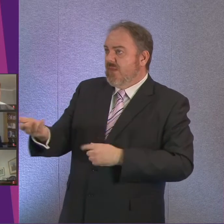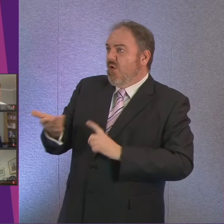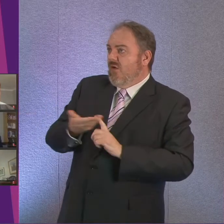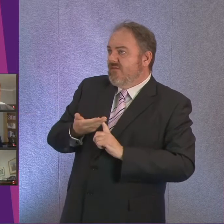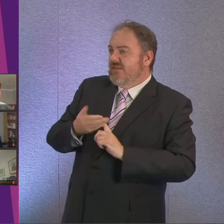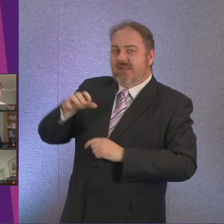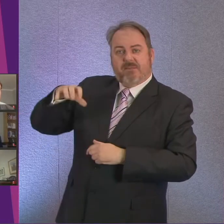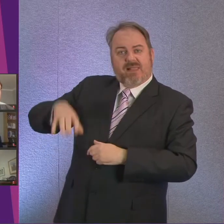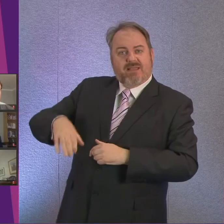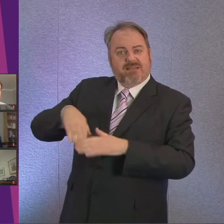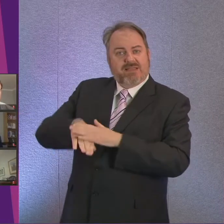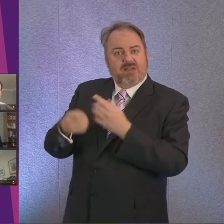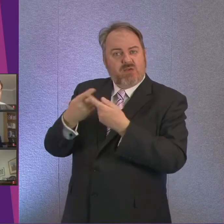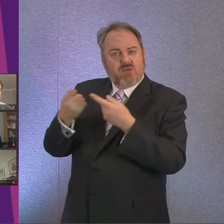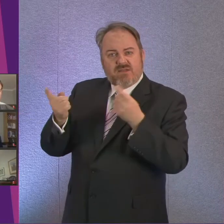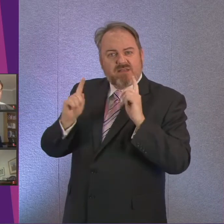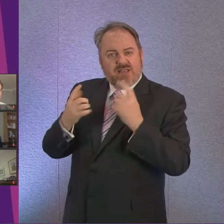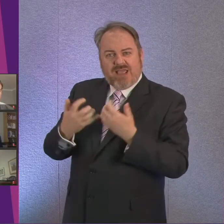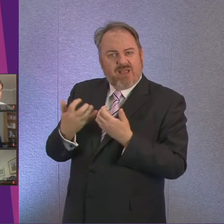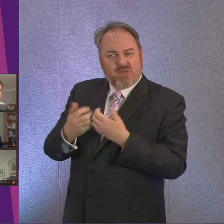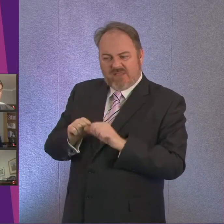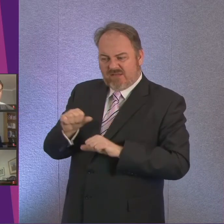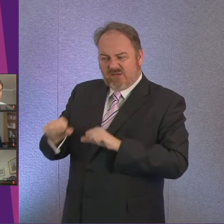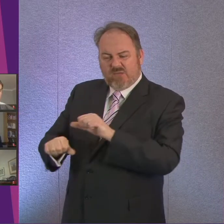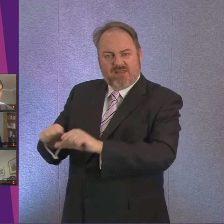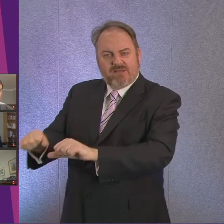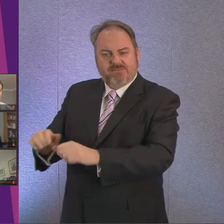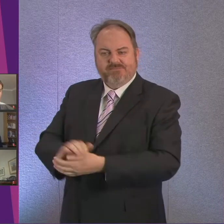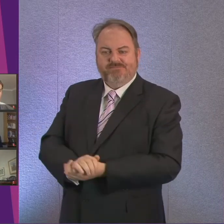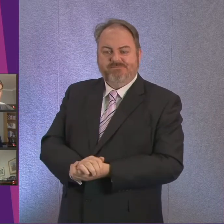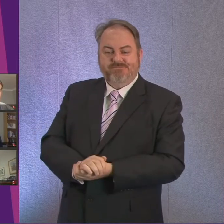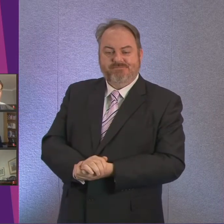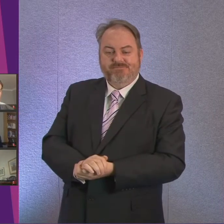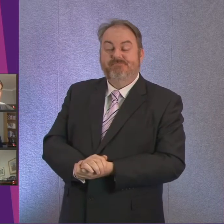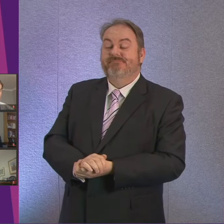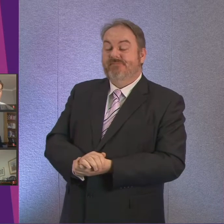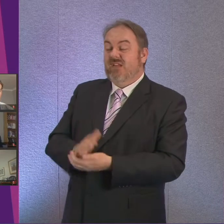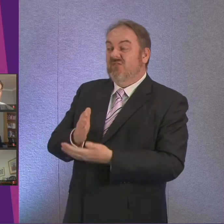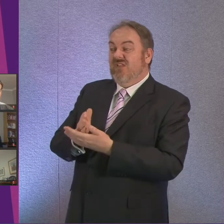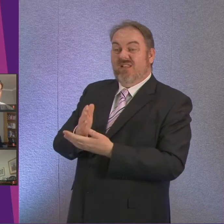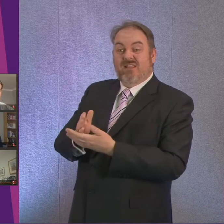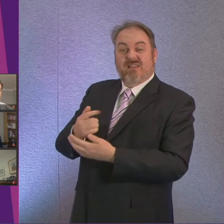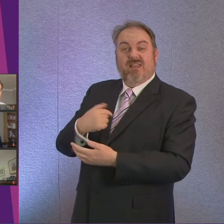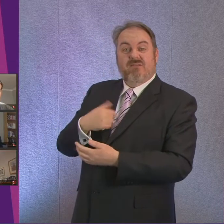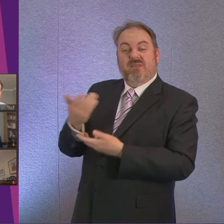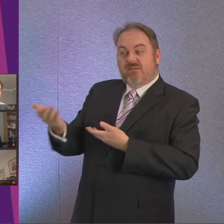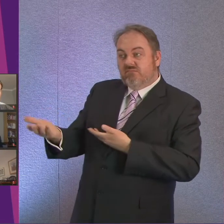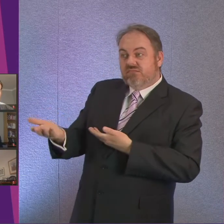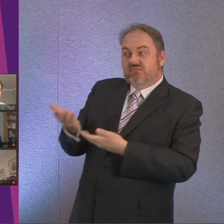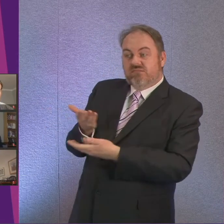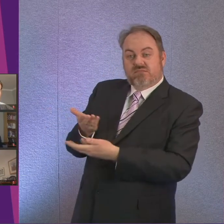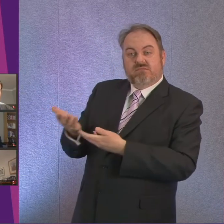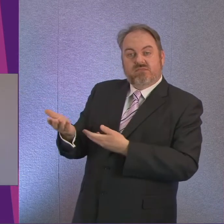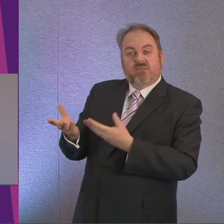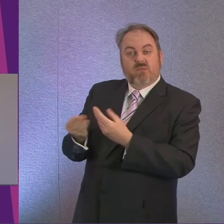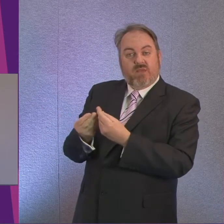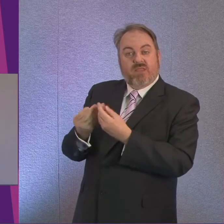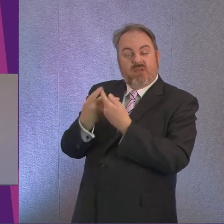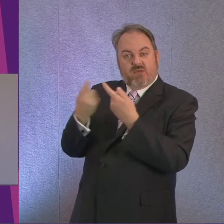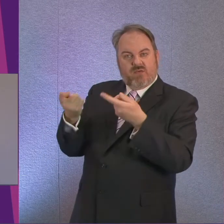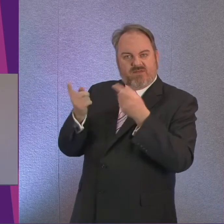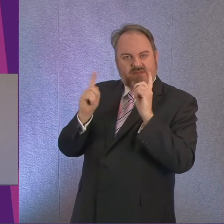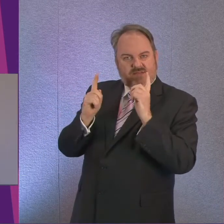Minister Richard Lockhead. Thank you. In all my discussions with our universities over the last few weeks, I've emphasised